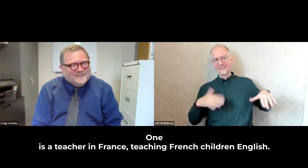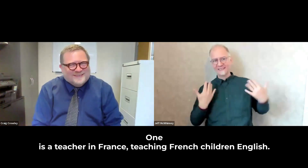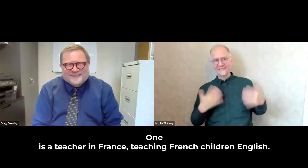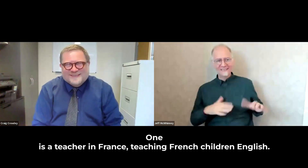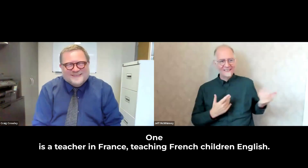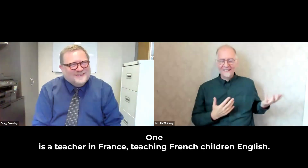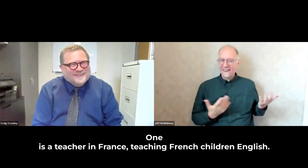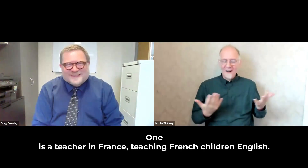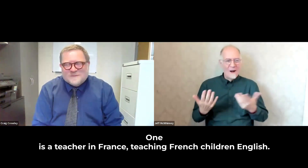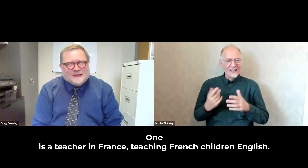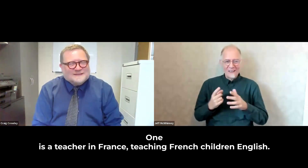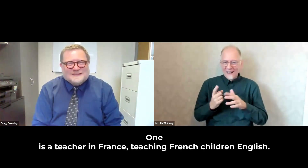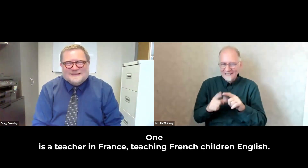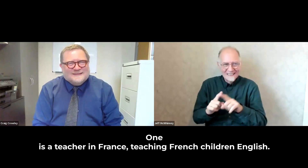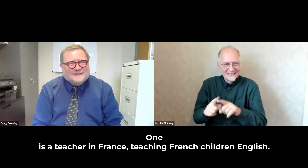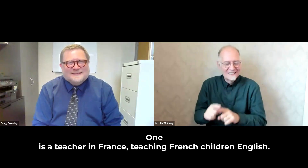French